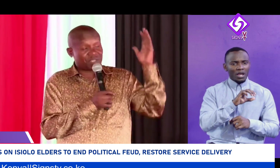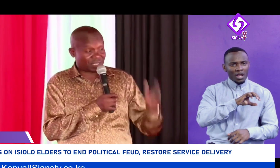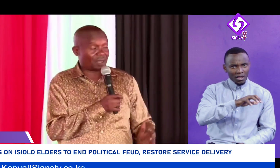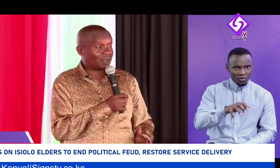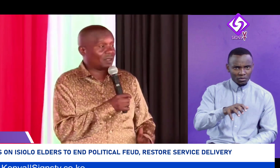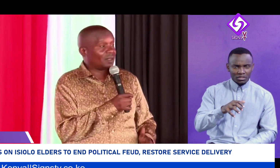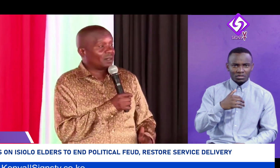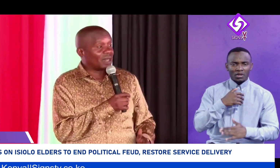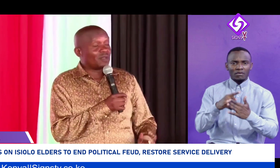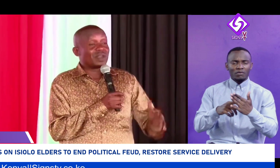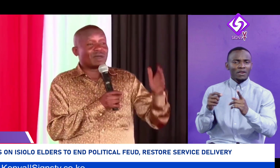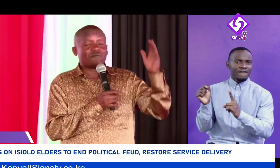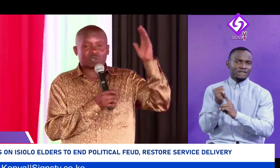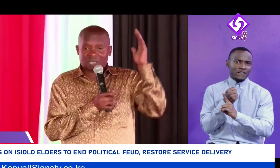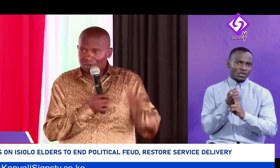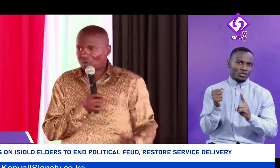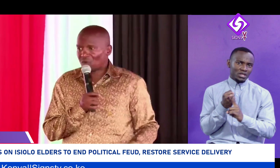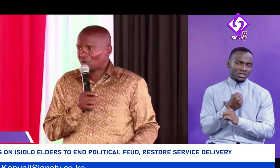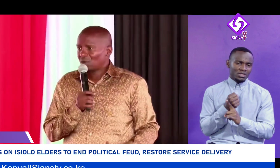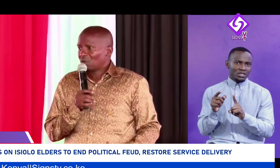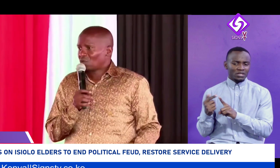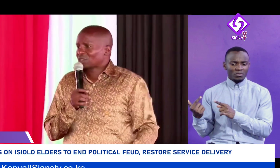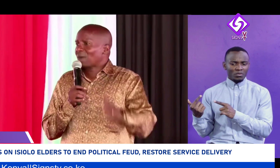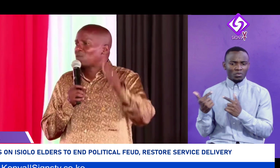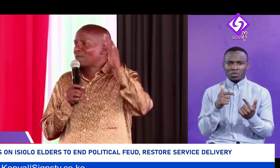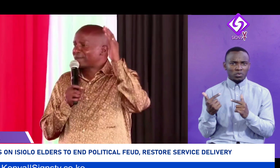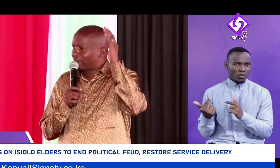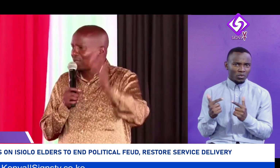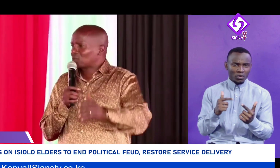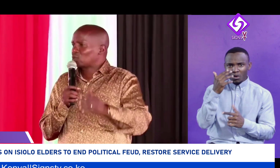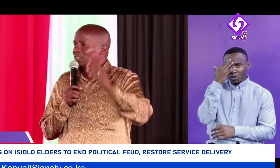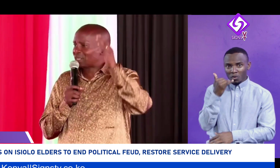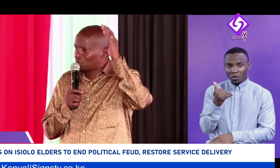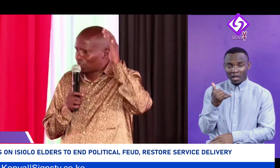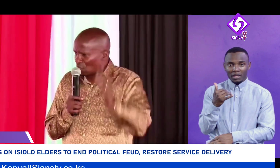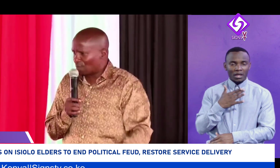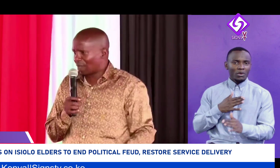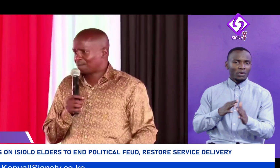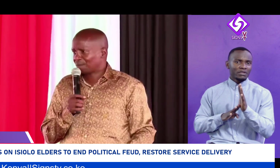vita na iwe na mvutano, kwa sababu maendeleo yetu itarudi nyuma.